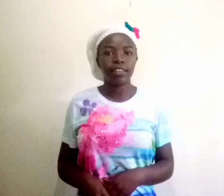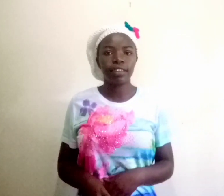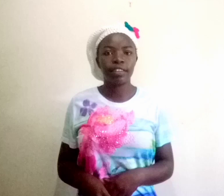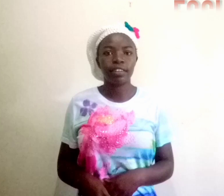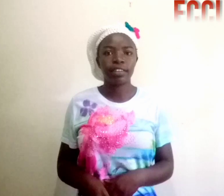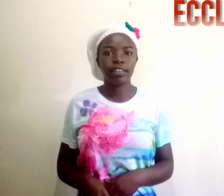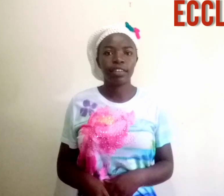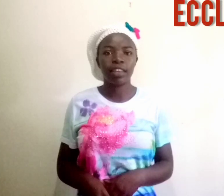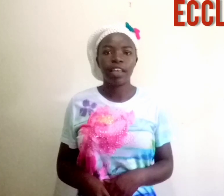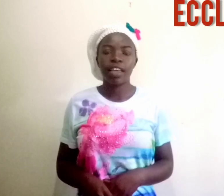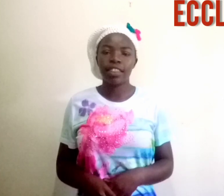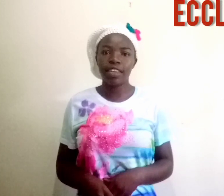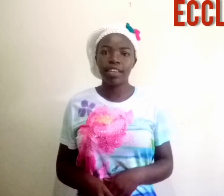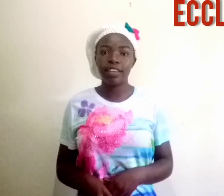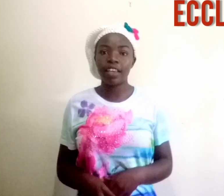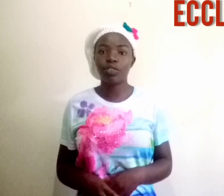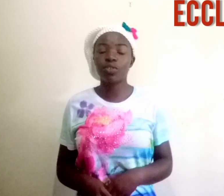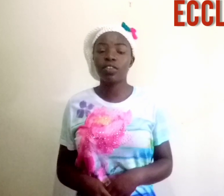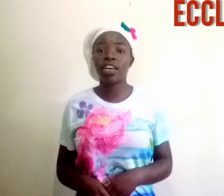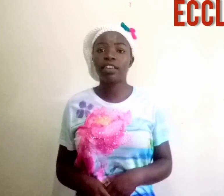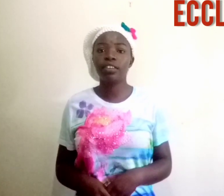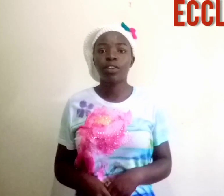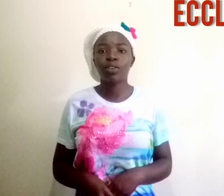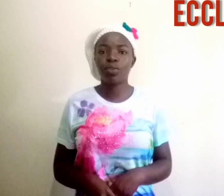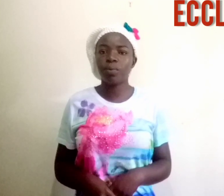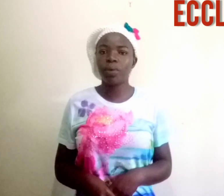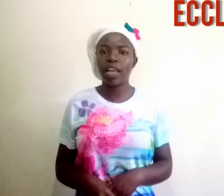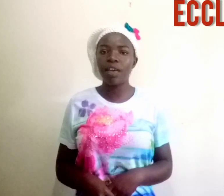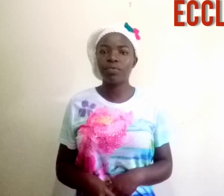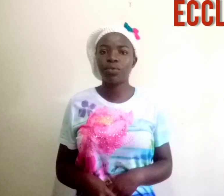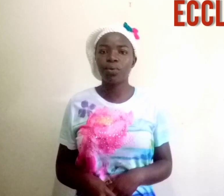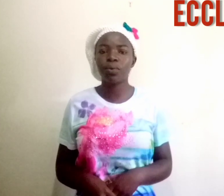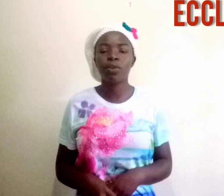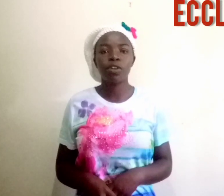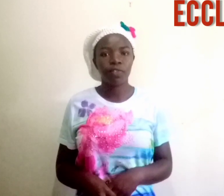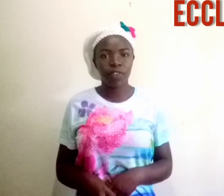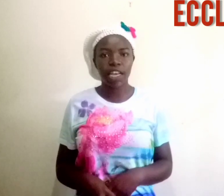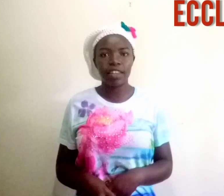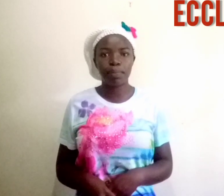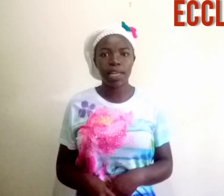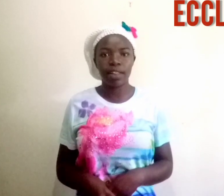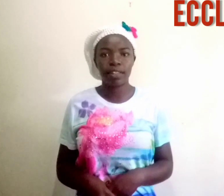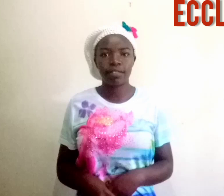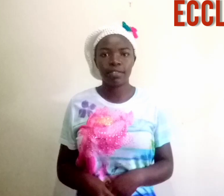Ecclesiastes. This has no sign, so we will have to finger spell.